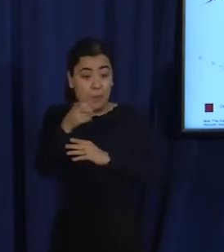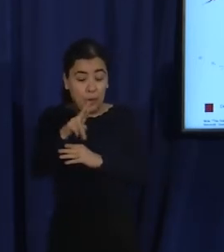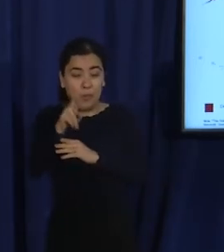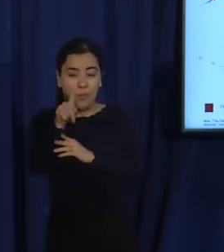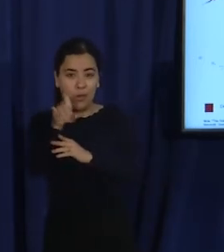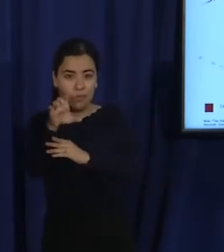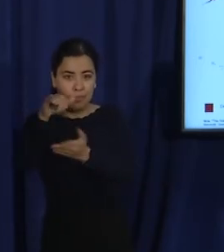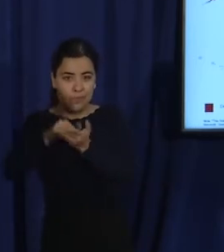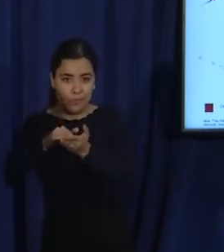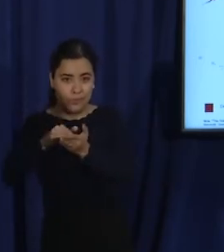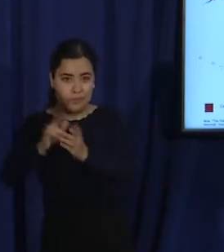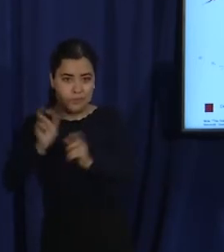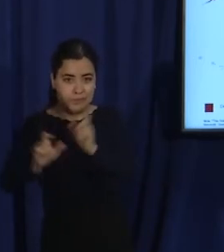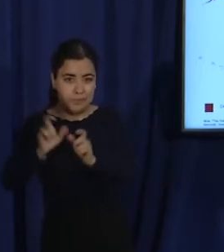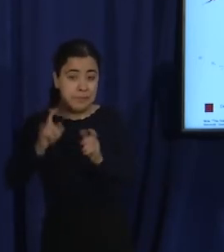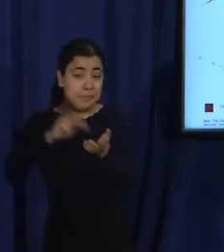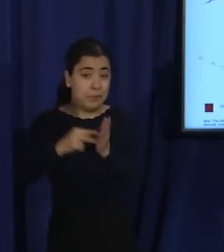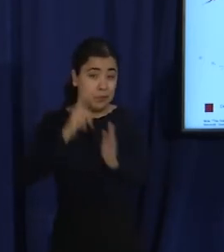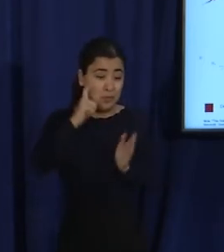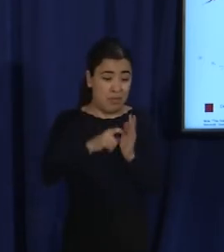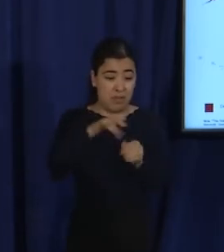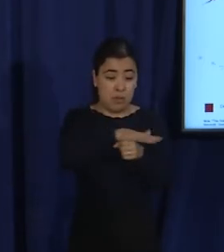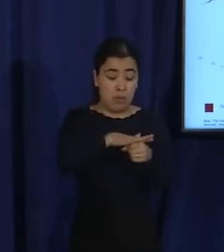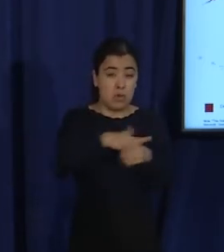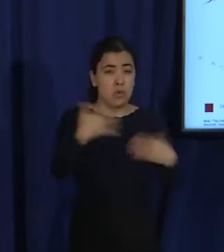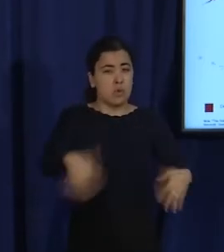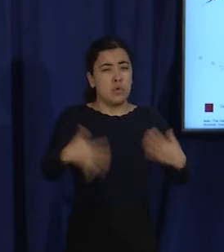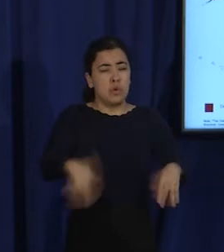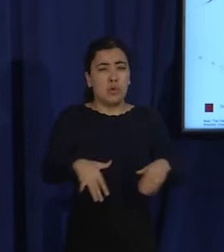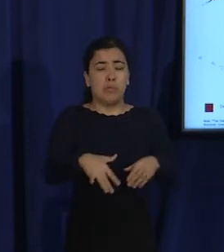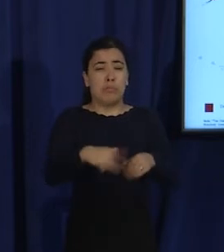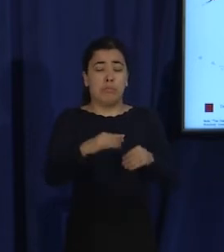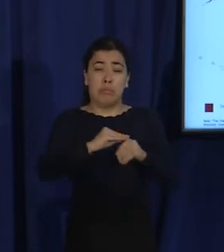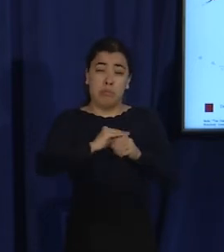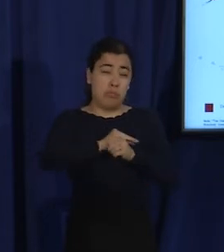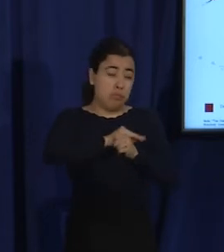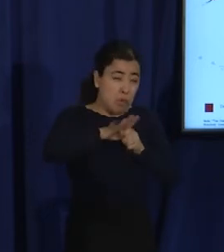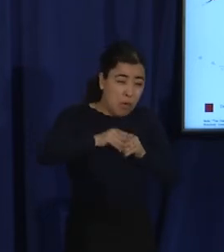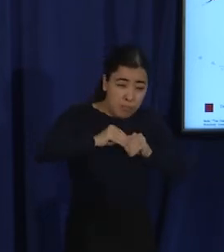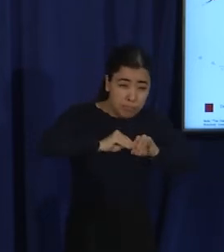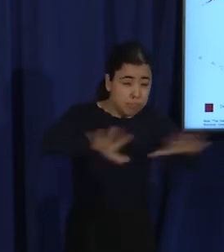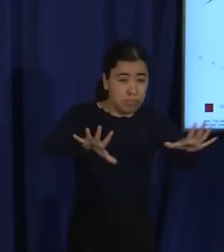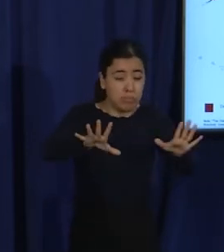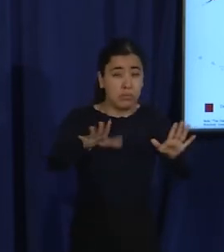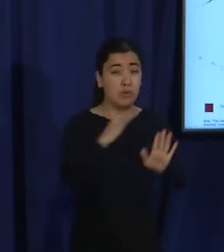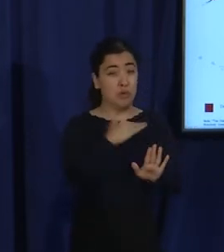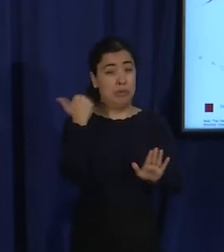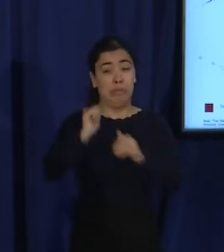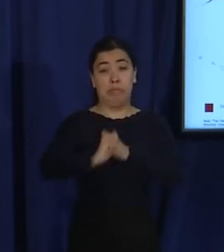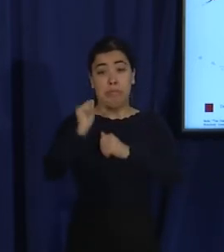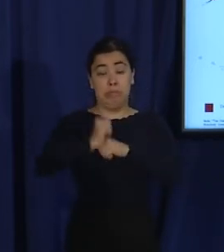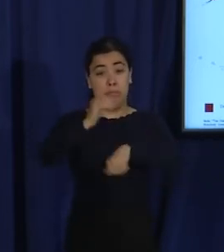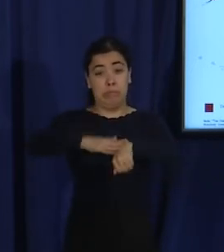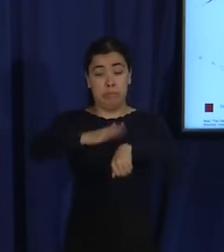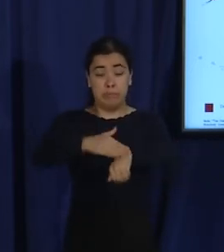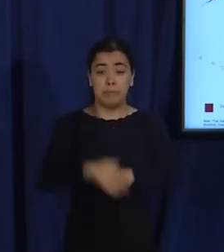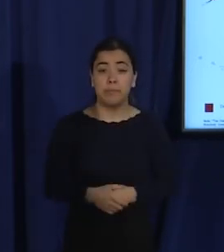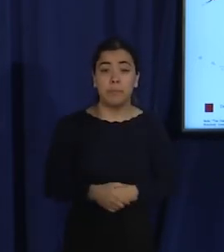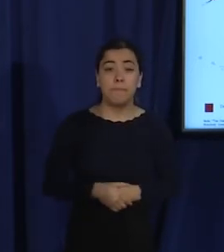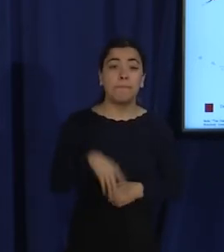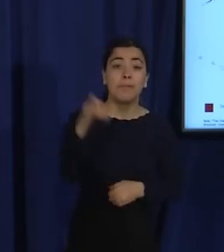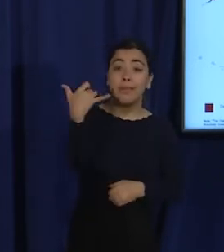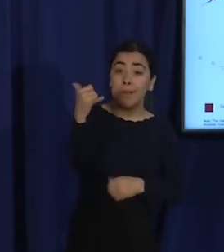is generally recognized to be an area that is high risk for COVID. The states that are in yellow are between 10